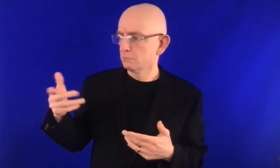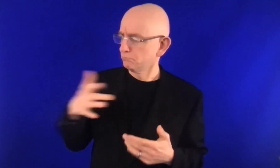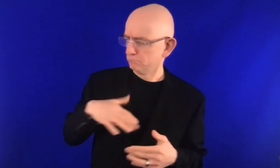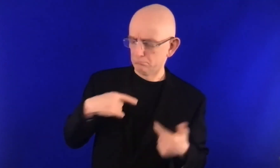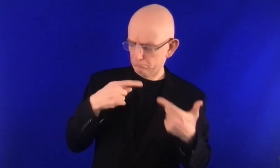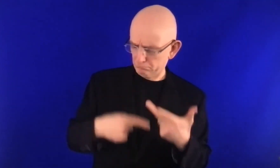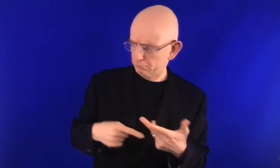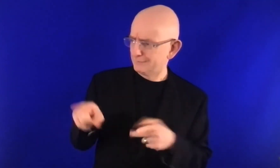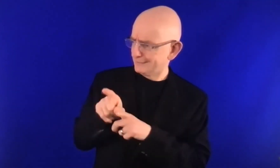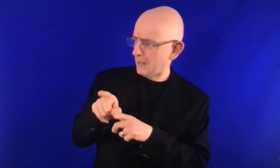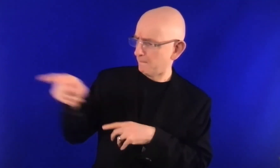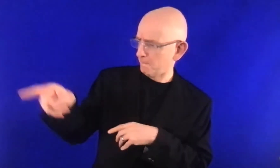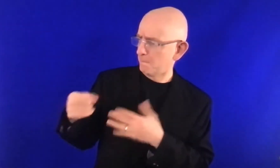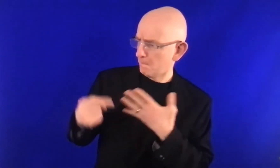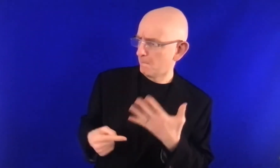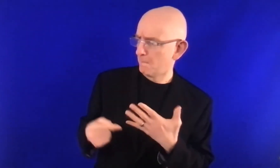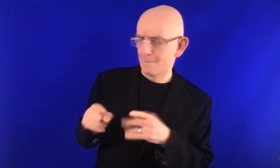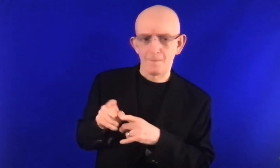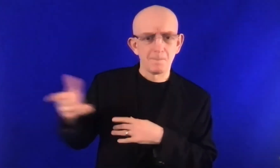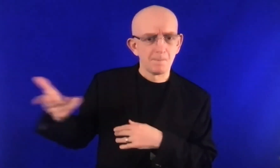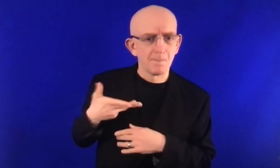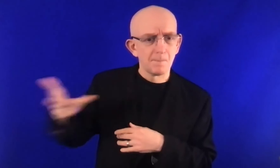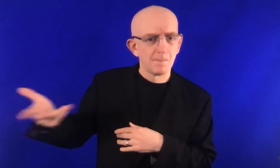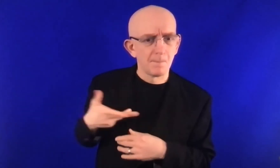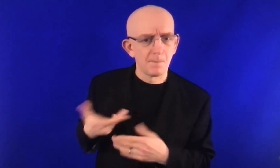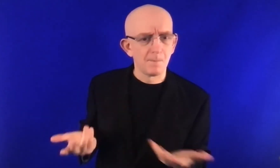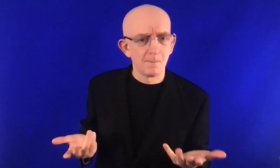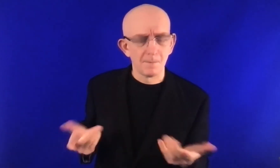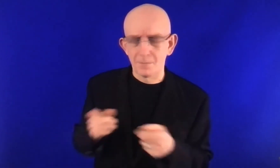have love, as you said,